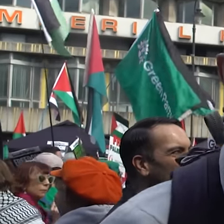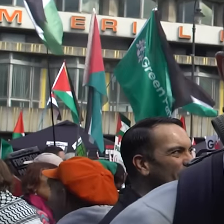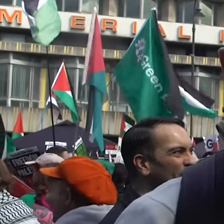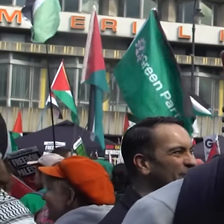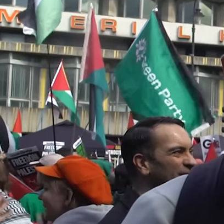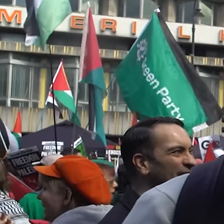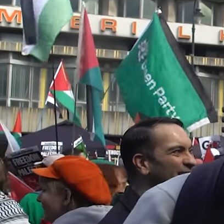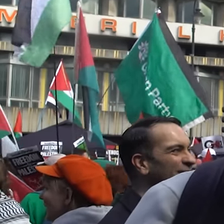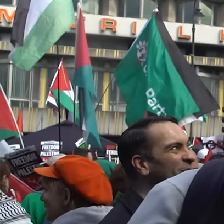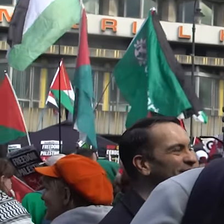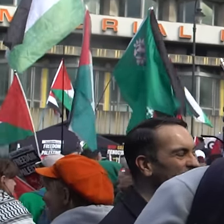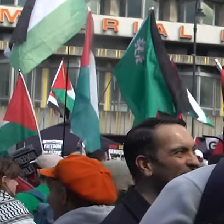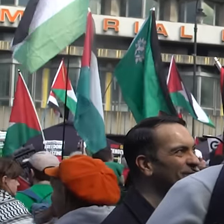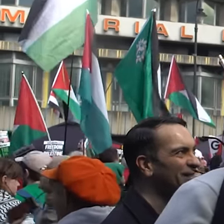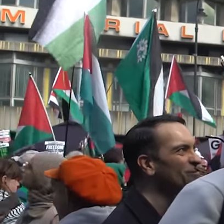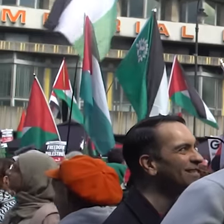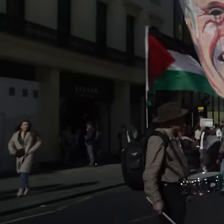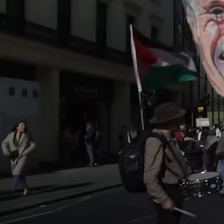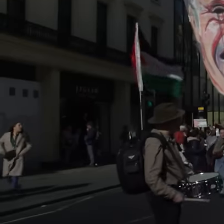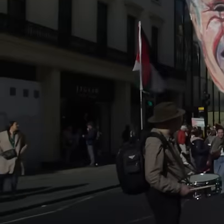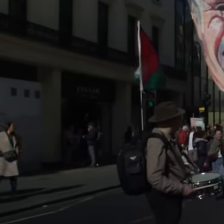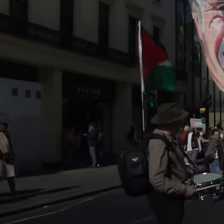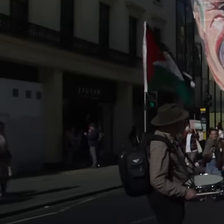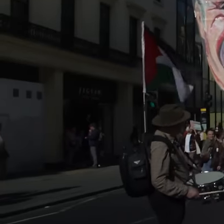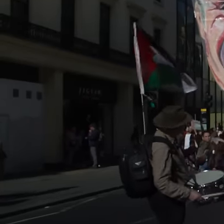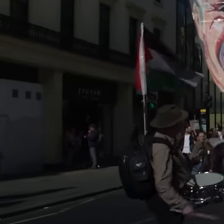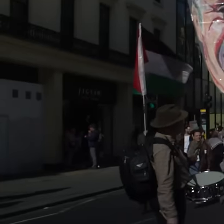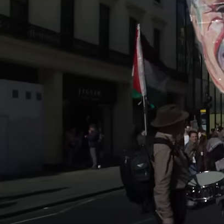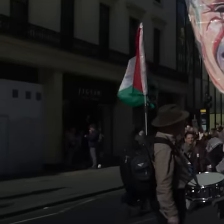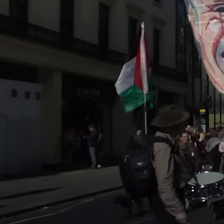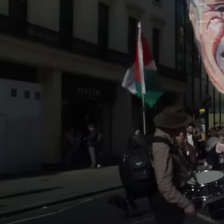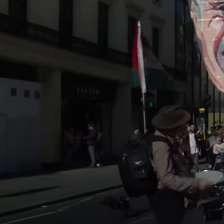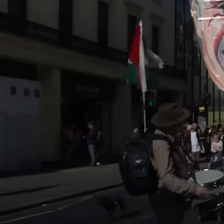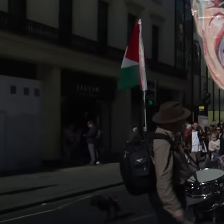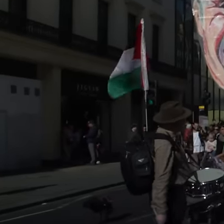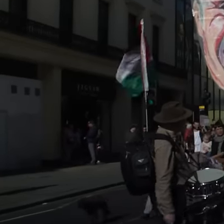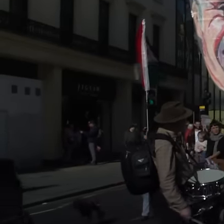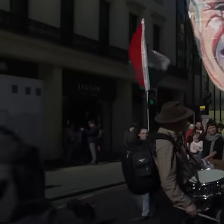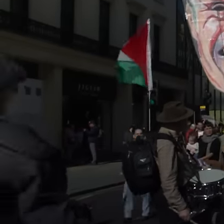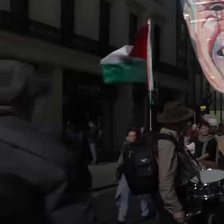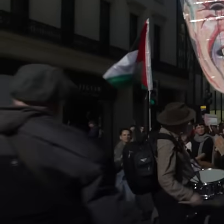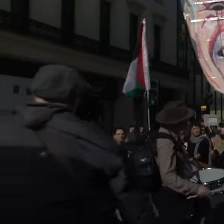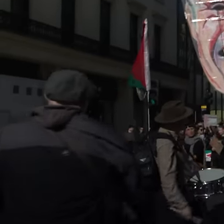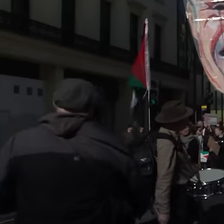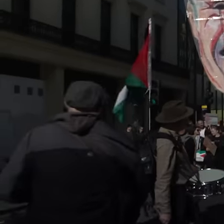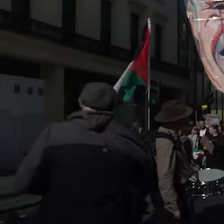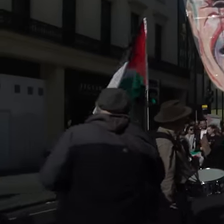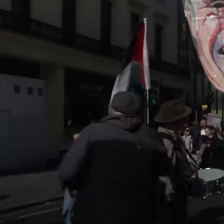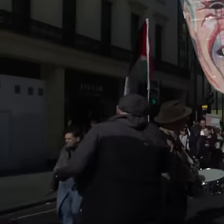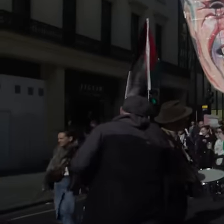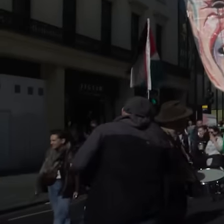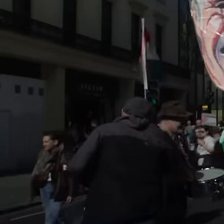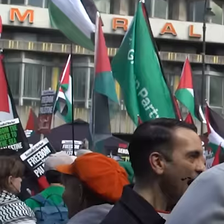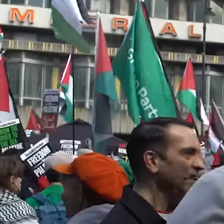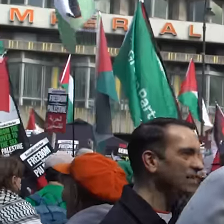UK at the moment because Labour's let down the side so badly, terribly in fact. And so many people I know have now left the Labour Party and